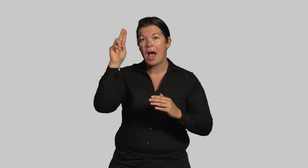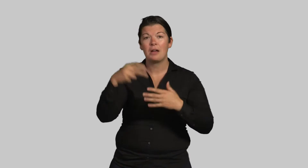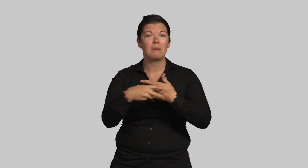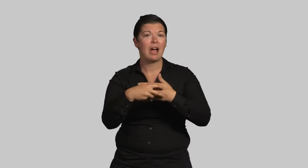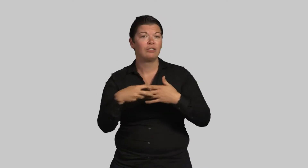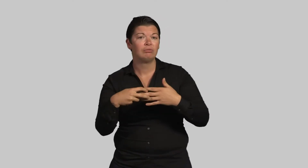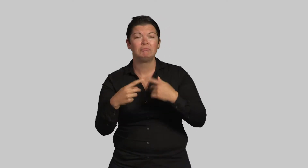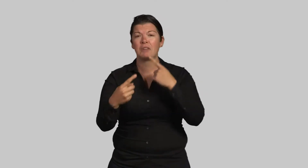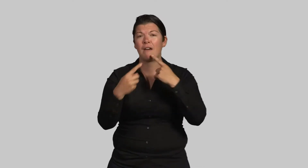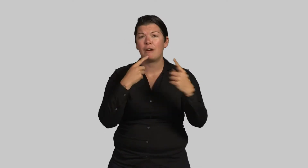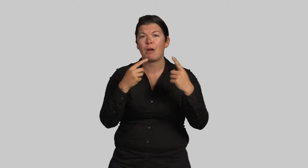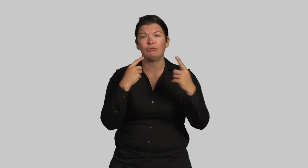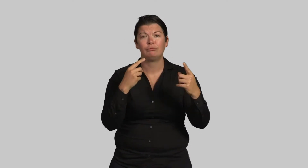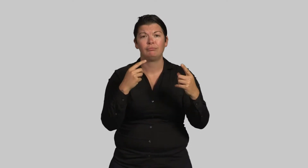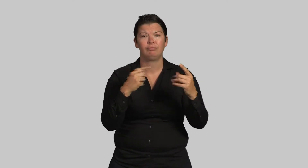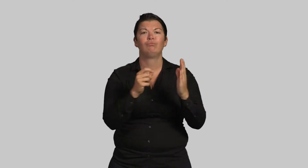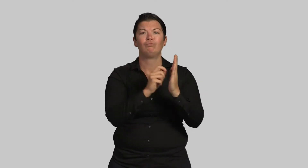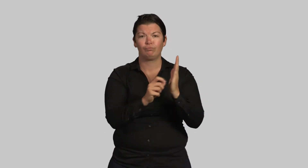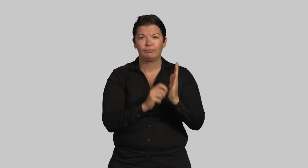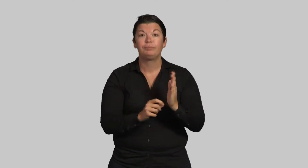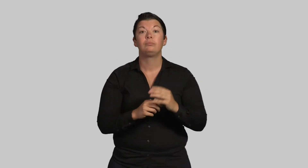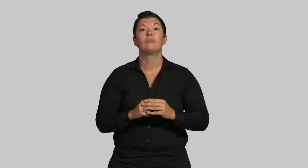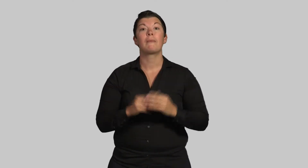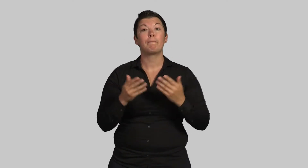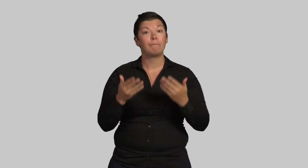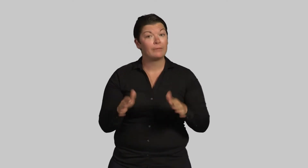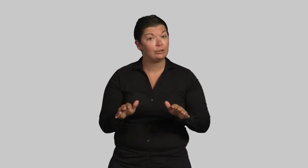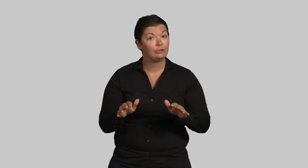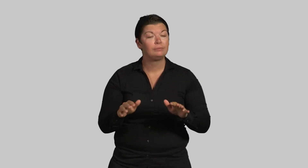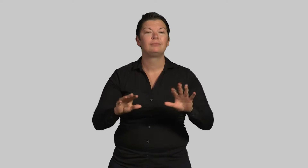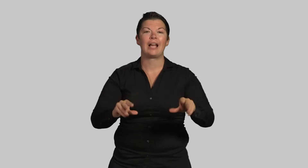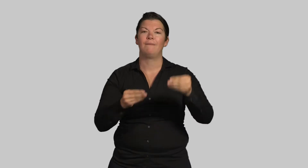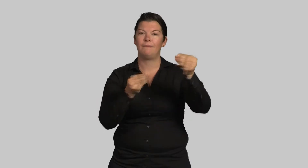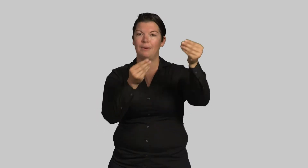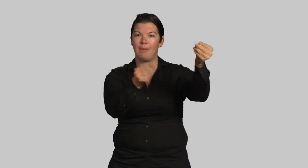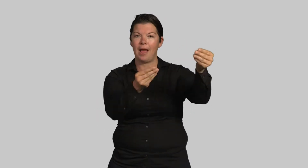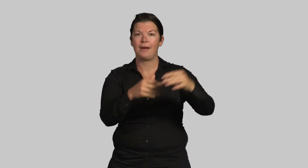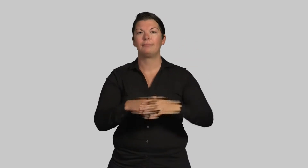You will write your name, address, and other information, then give the form back.